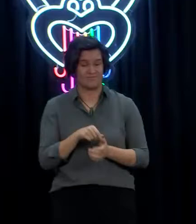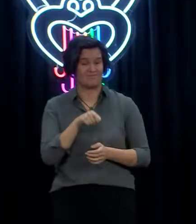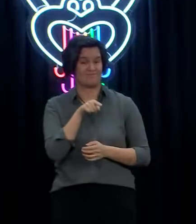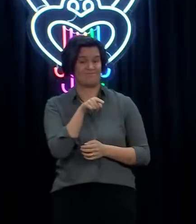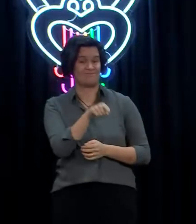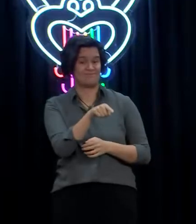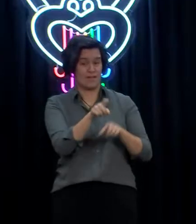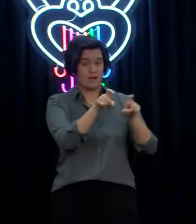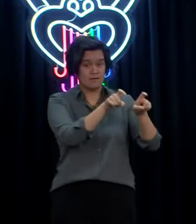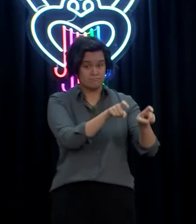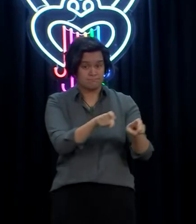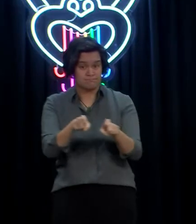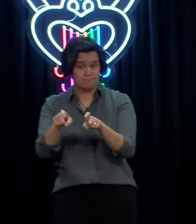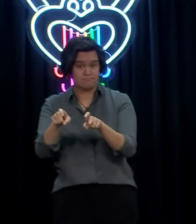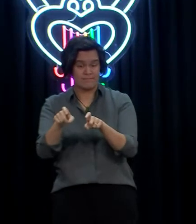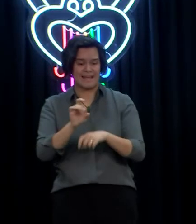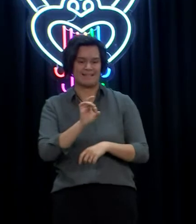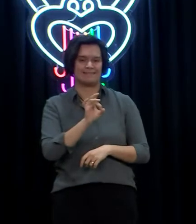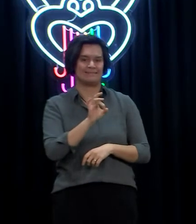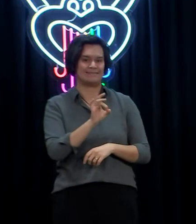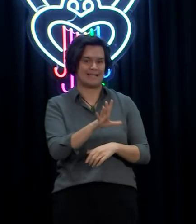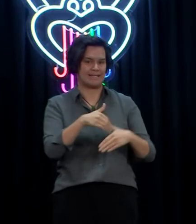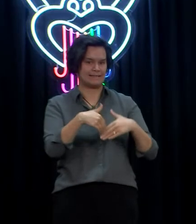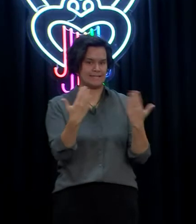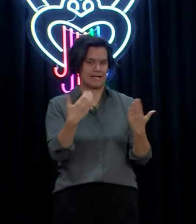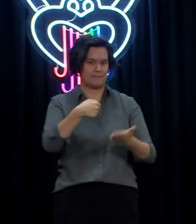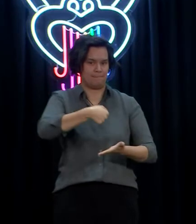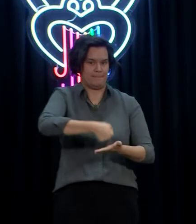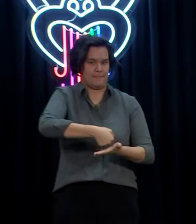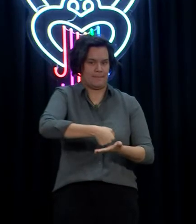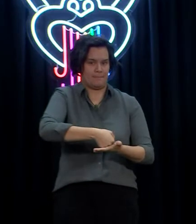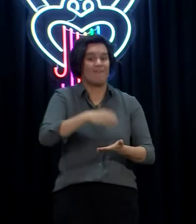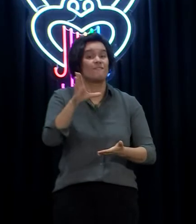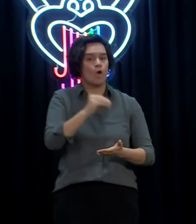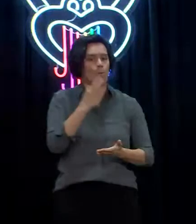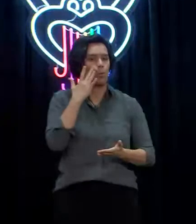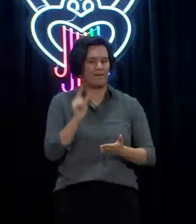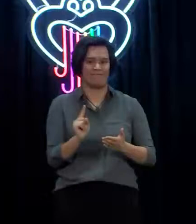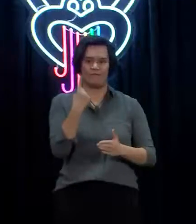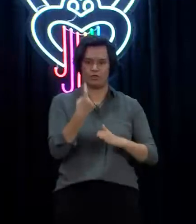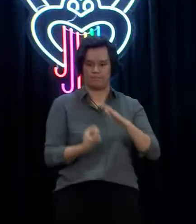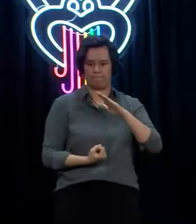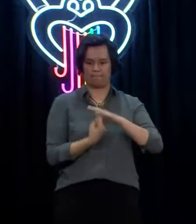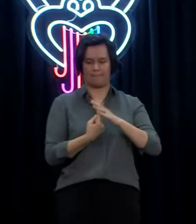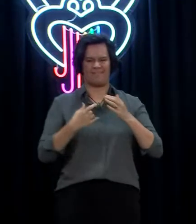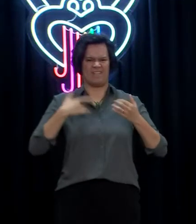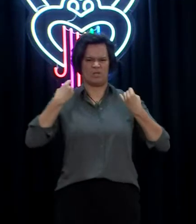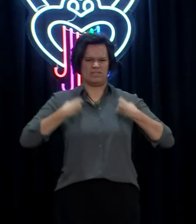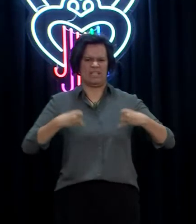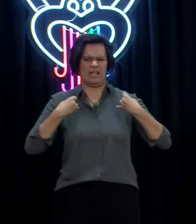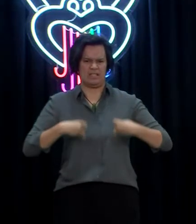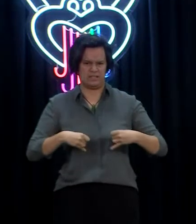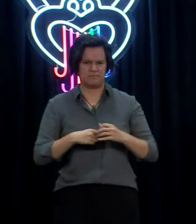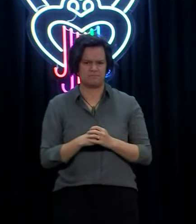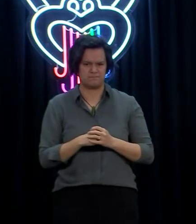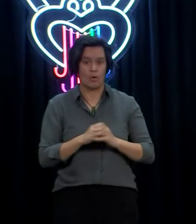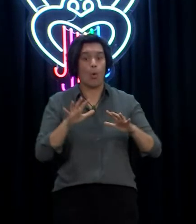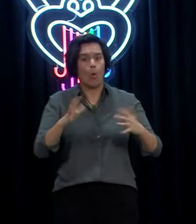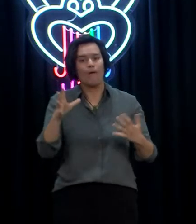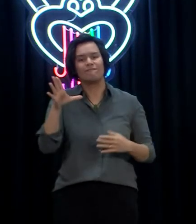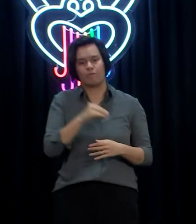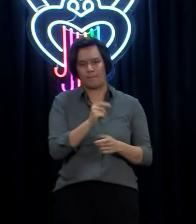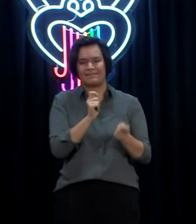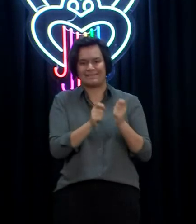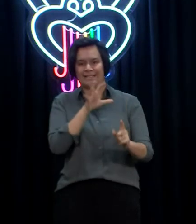stay has been a minimum of 10 days from the onset of symptoms or a positive test if they remain